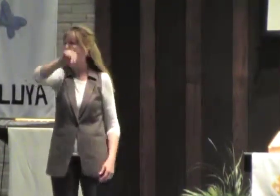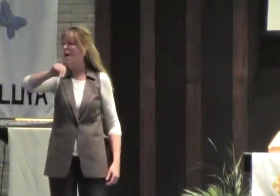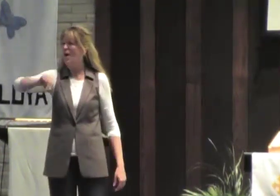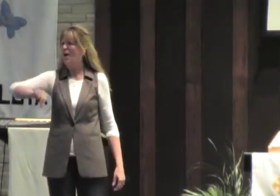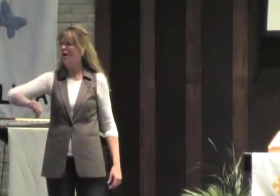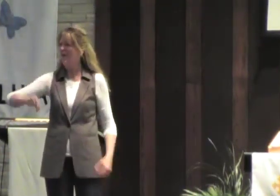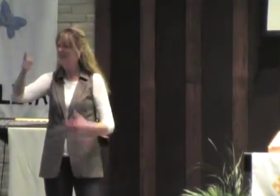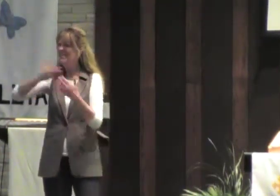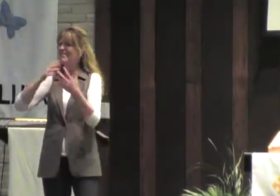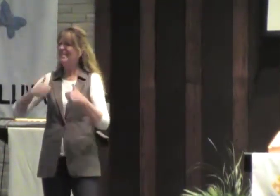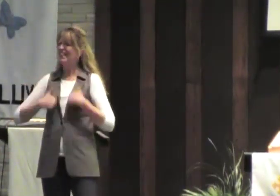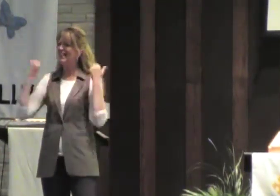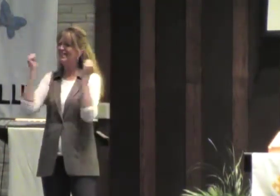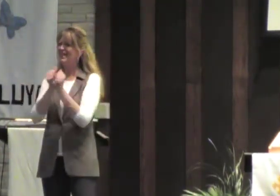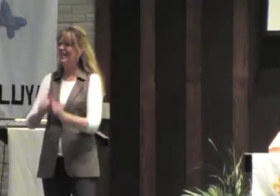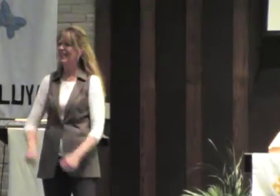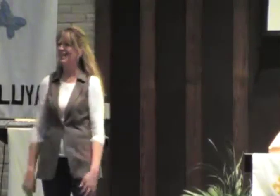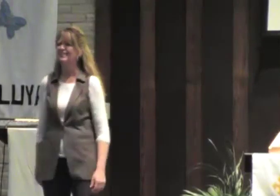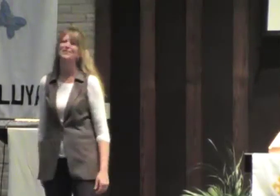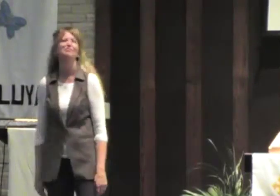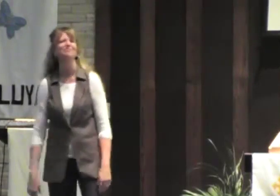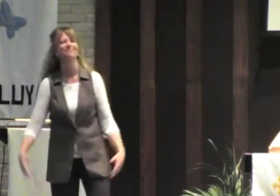You're supposed to say no, you're so easy to live with.